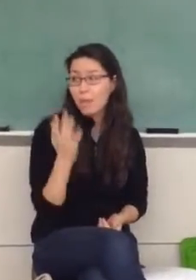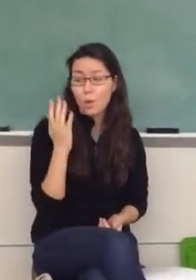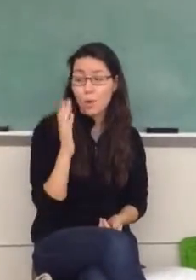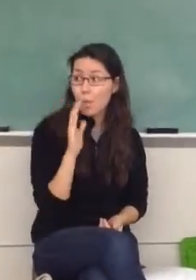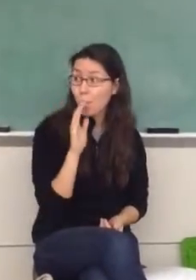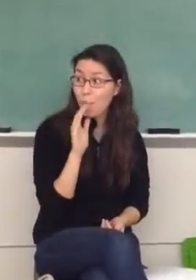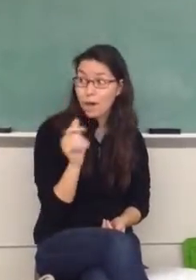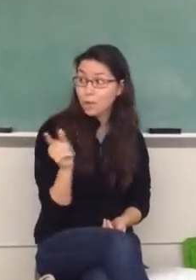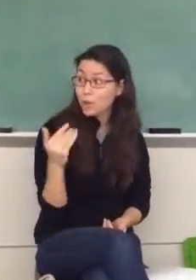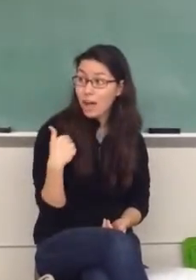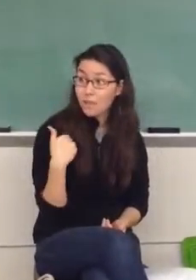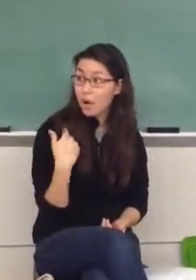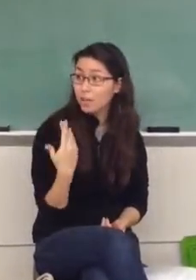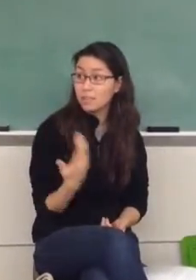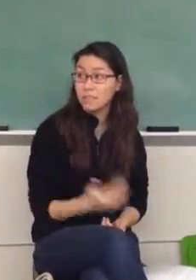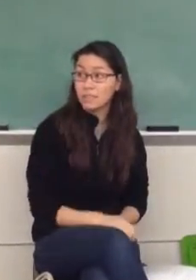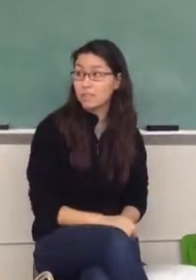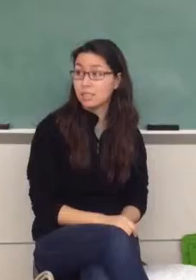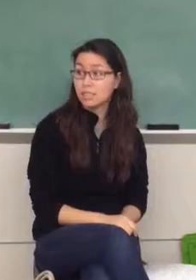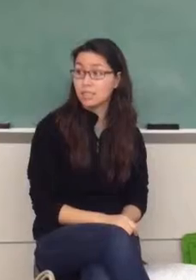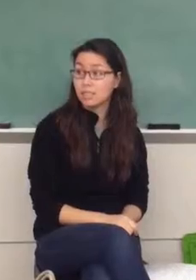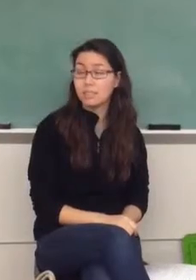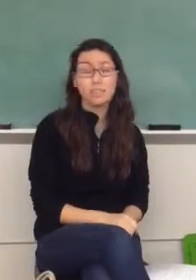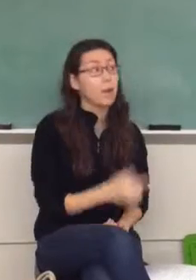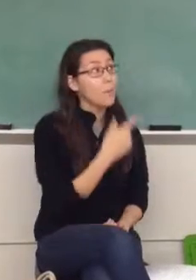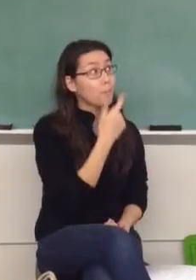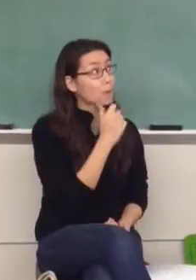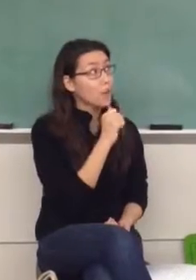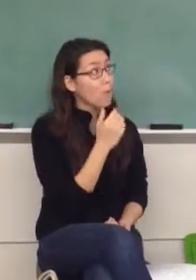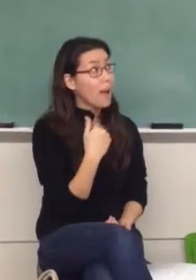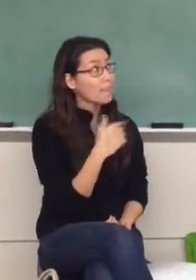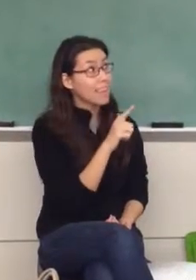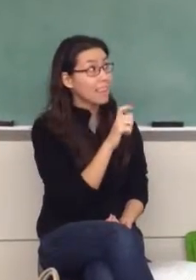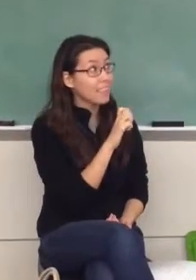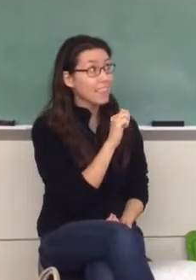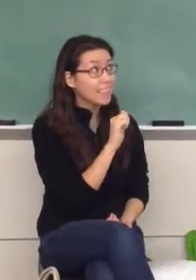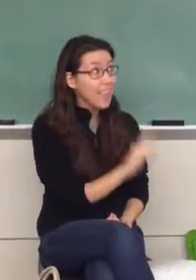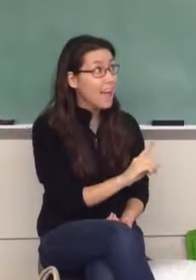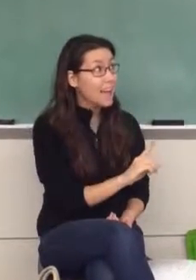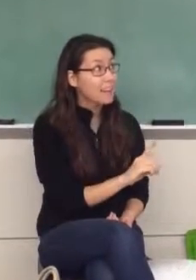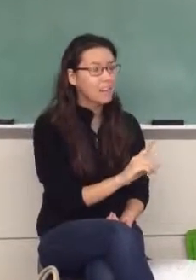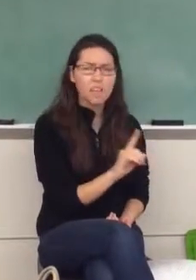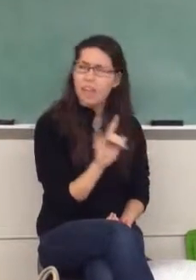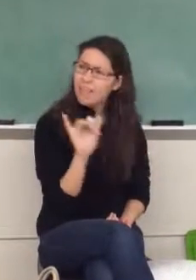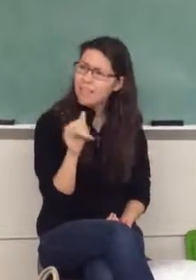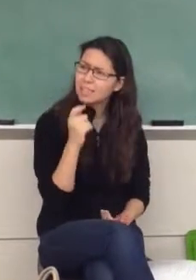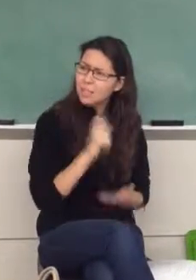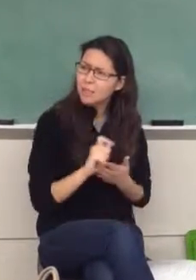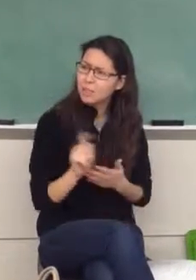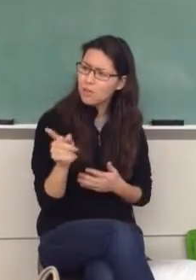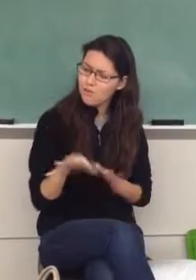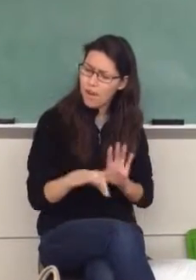How? Because I have no lead. that's the one you found on my desk. No, it was placed on my